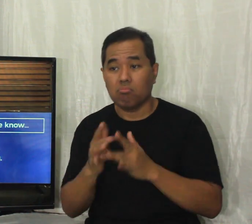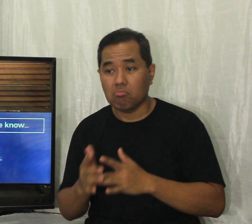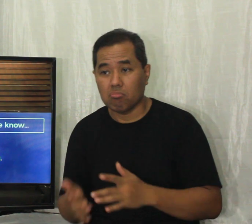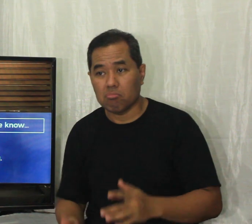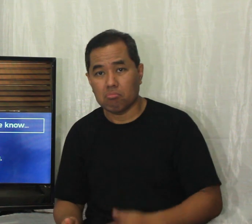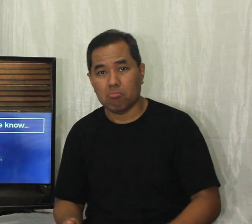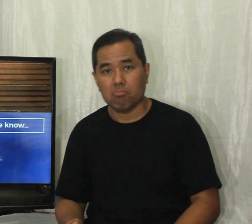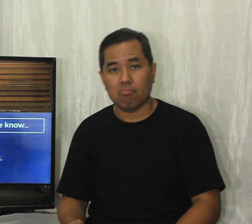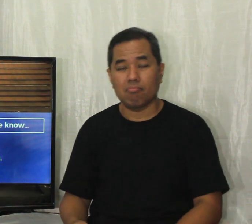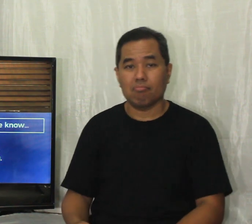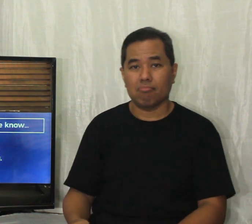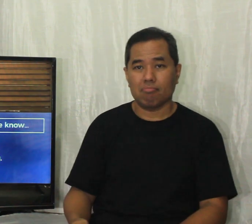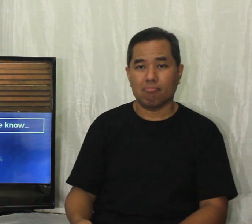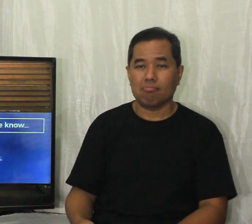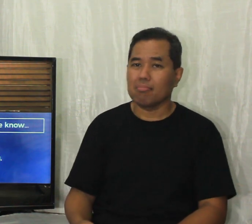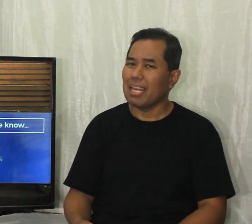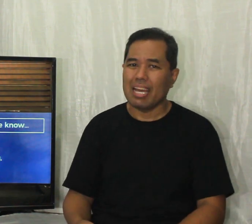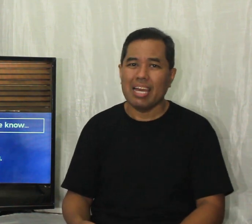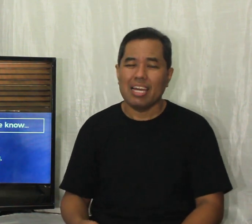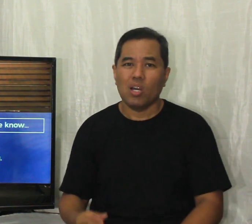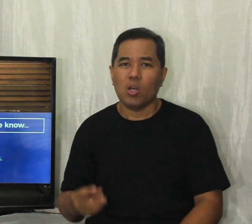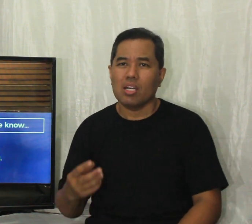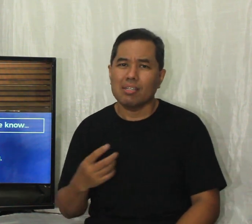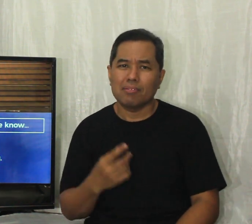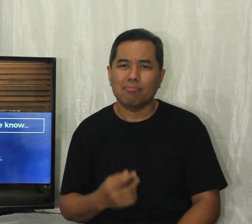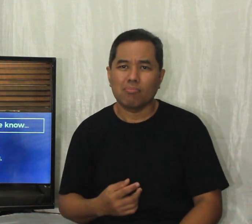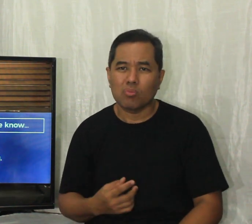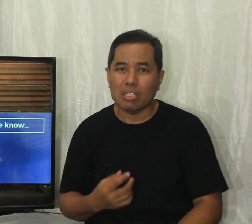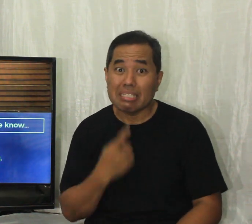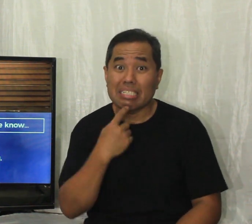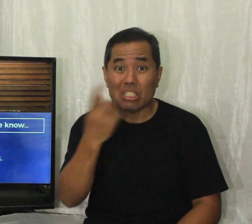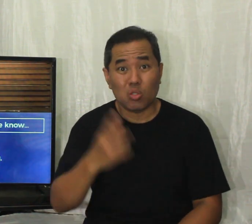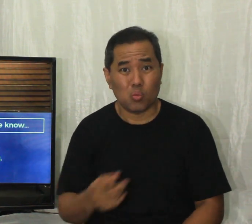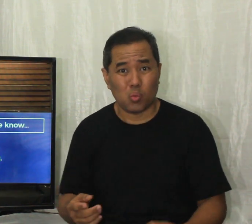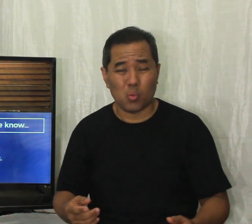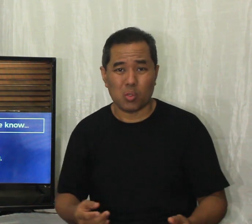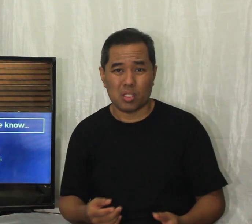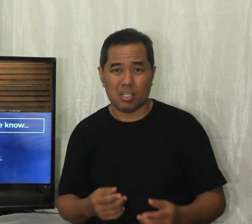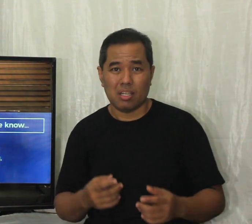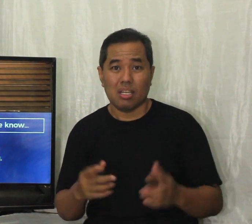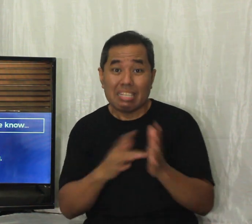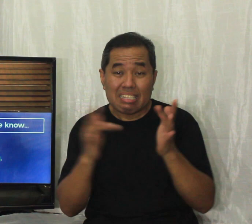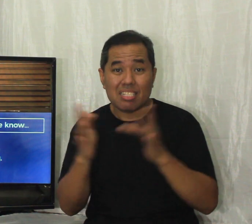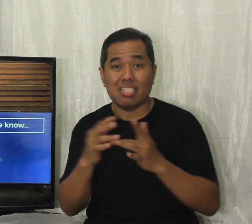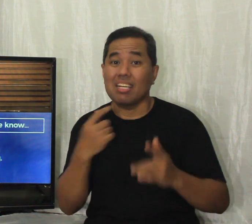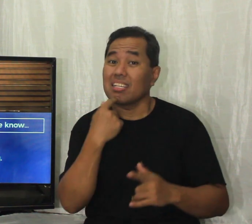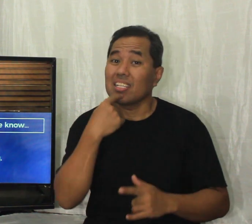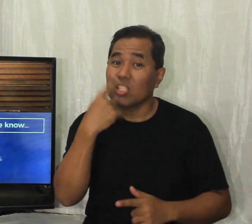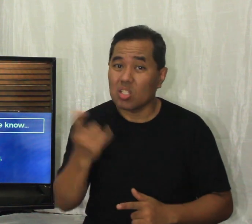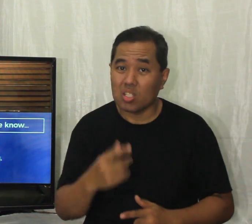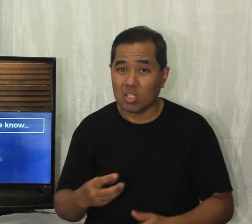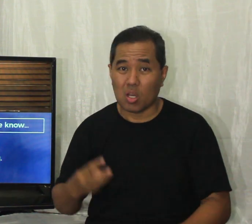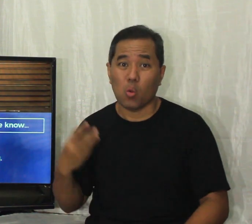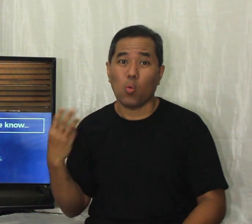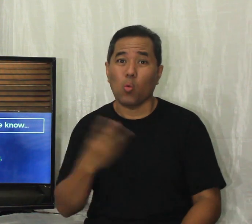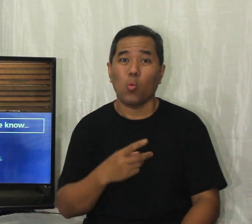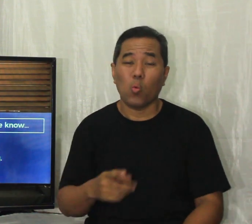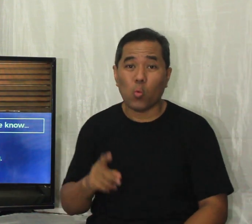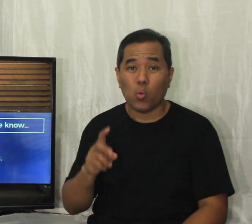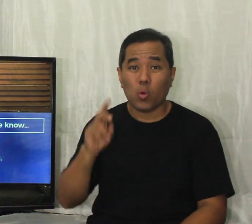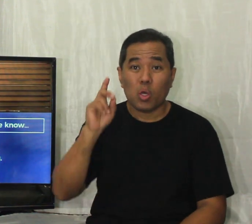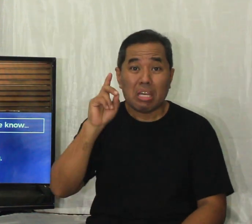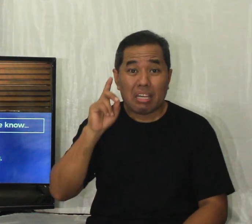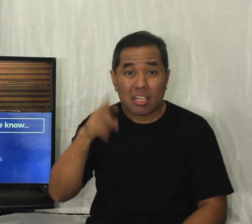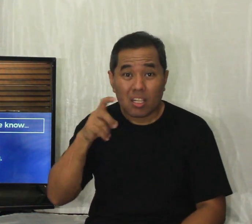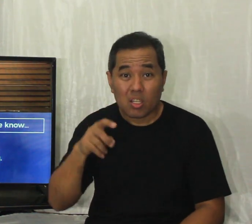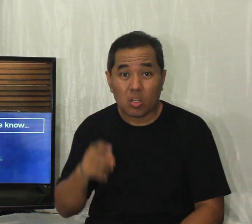make disciples of all nations. He was talking to His followers. That's you. That's me, who have put our faith in